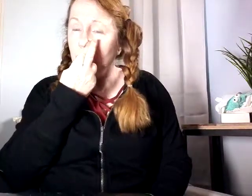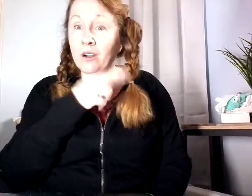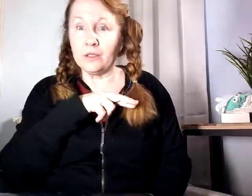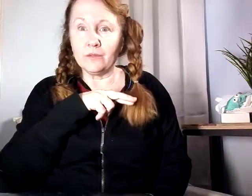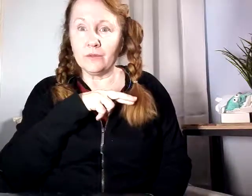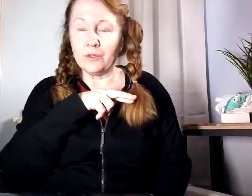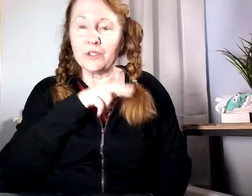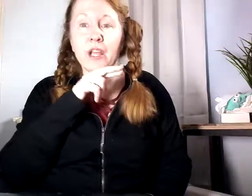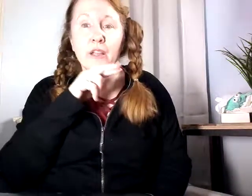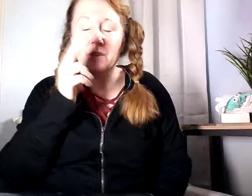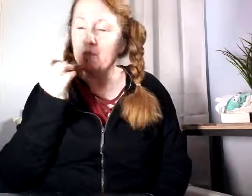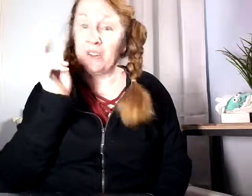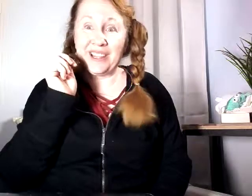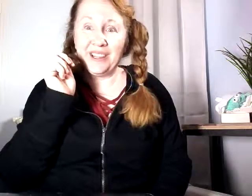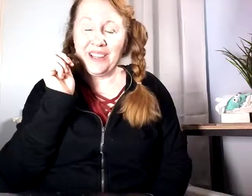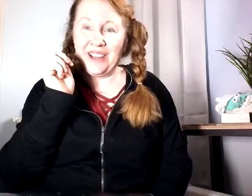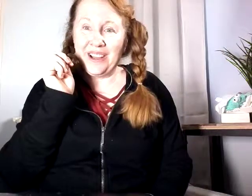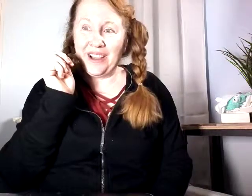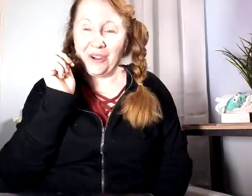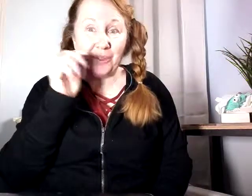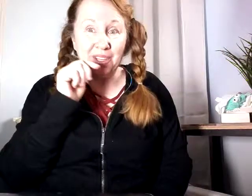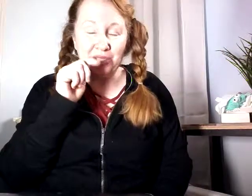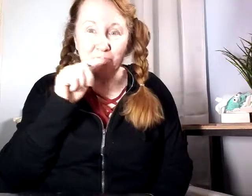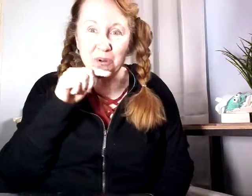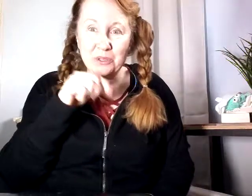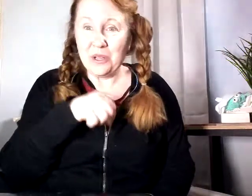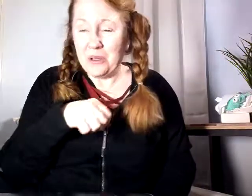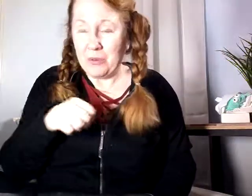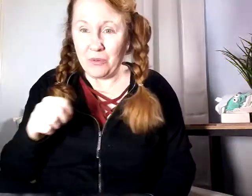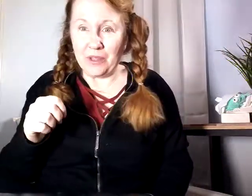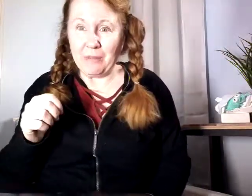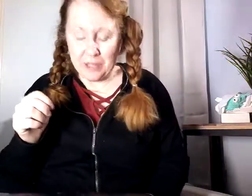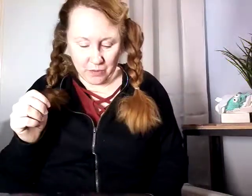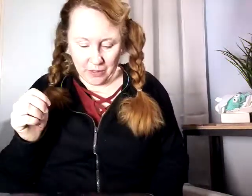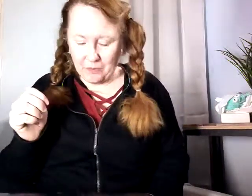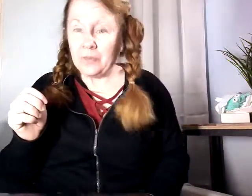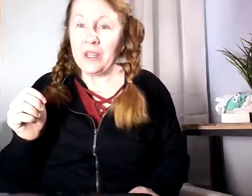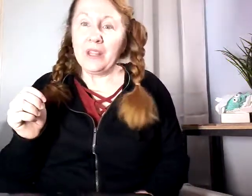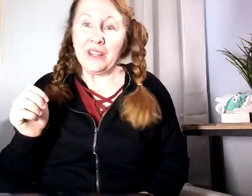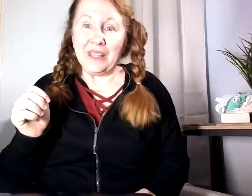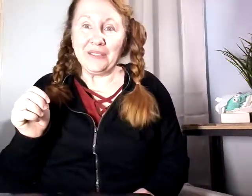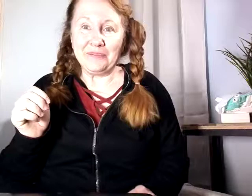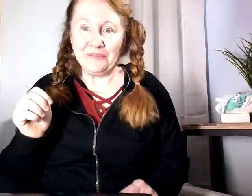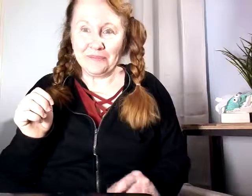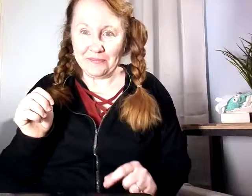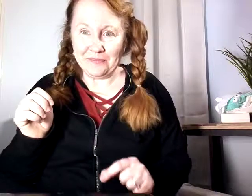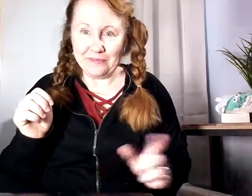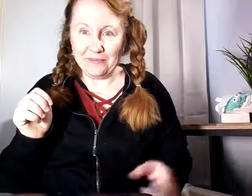Oh, roses. If you smell a authentic rose before they mess with them, the